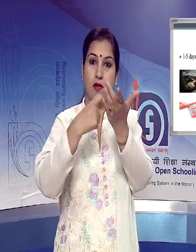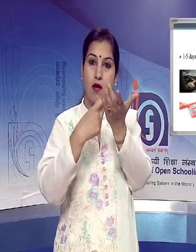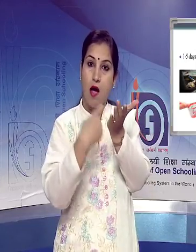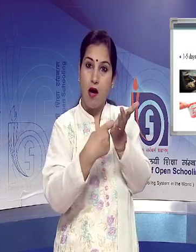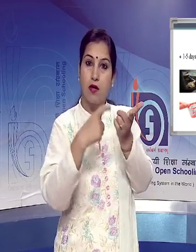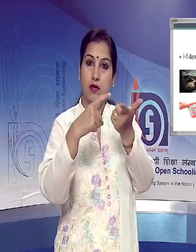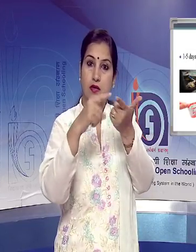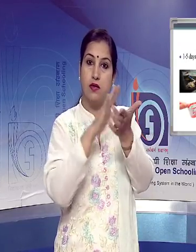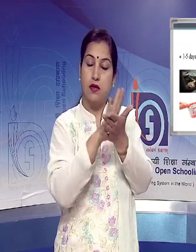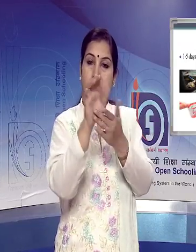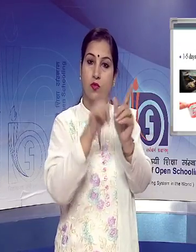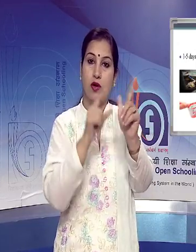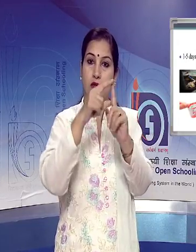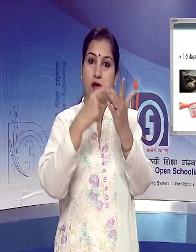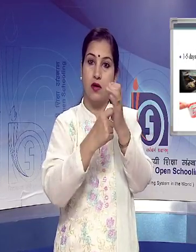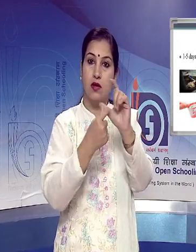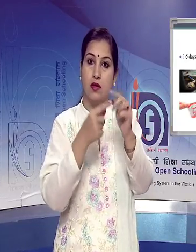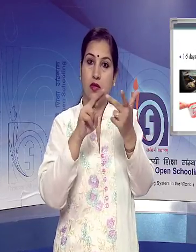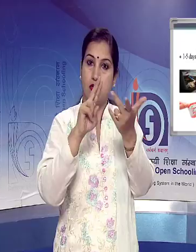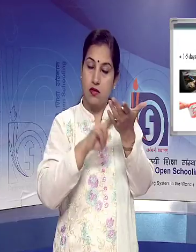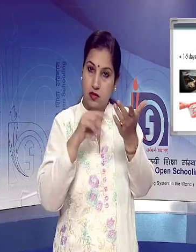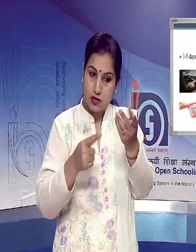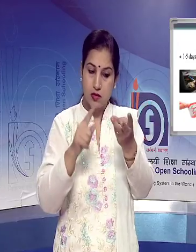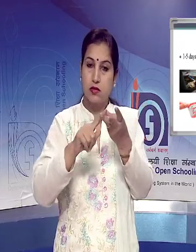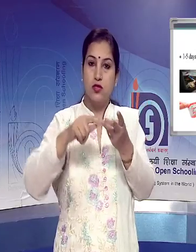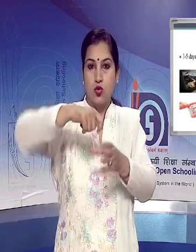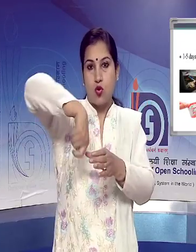Give boiled, fresh, easily digestible food.